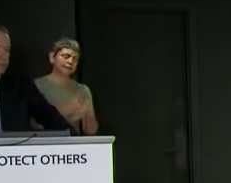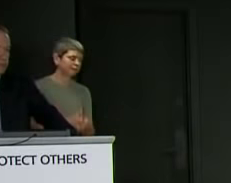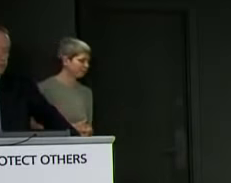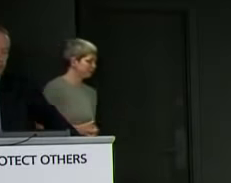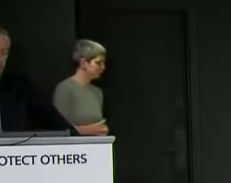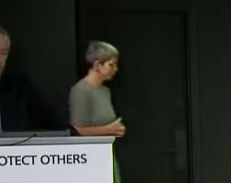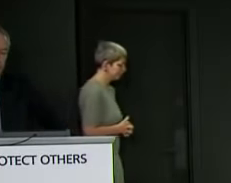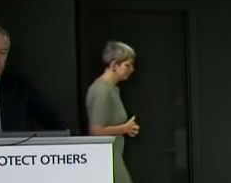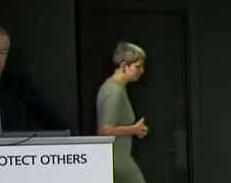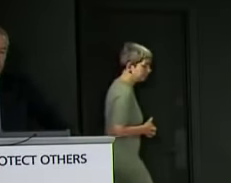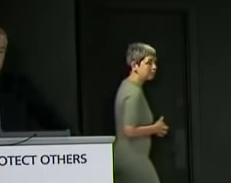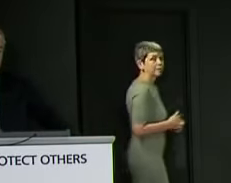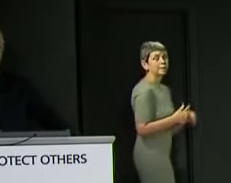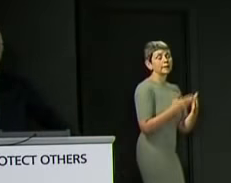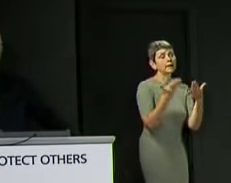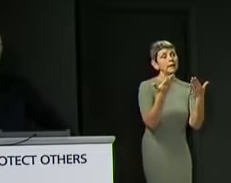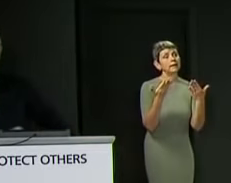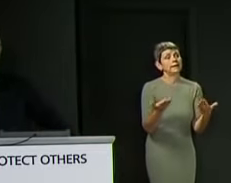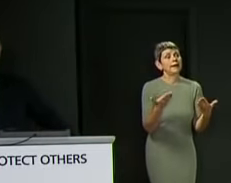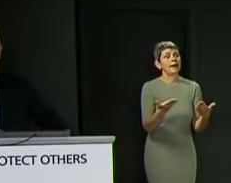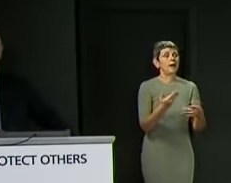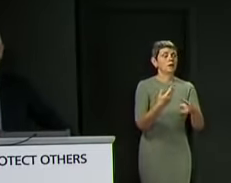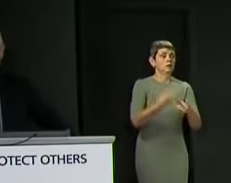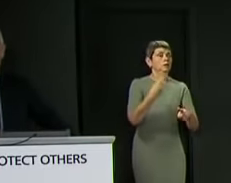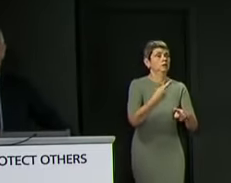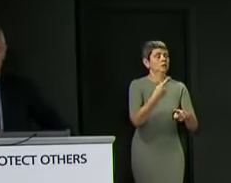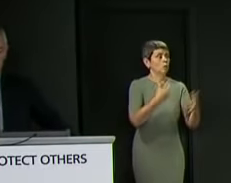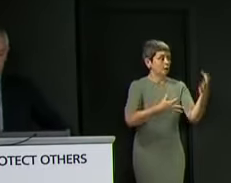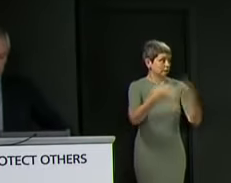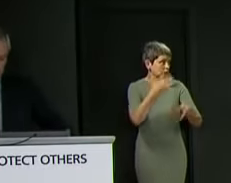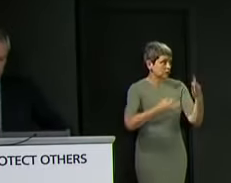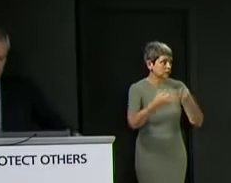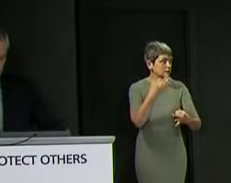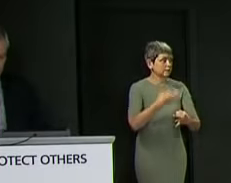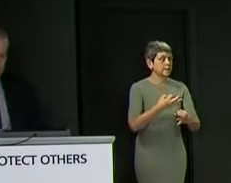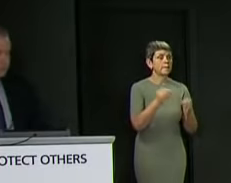Can I go now straight to questions? Firstly today, Lindsay Buse from BBC.